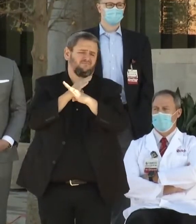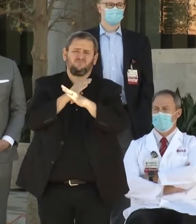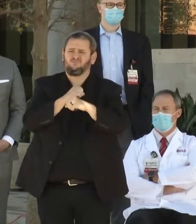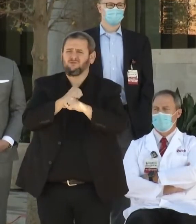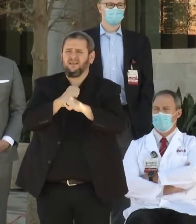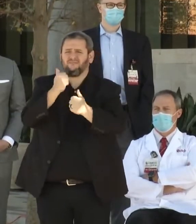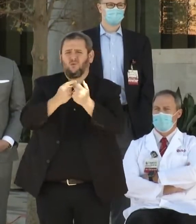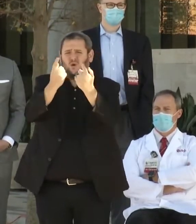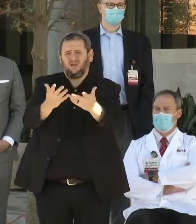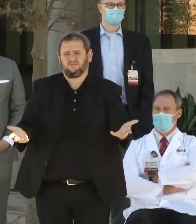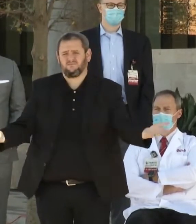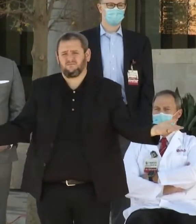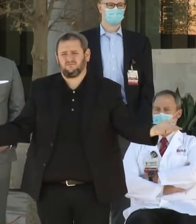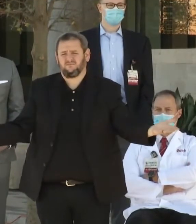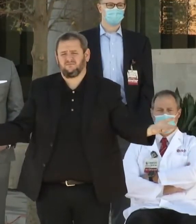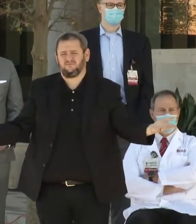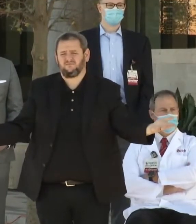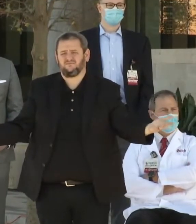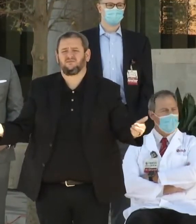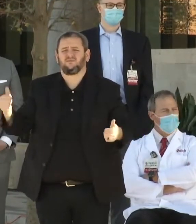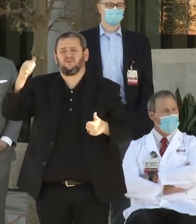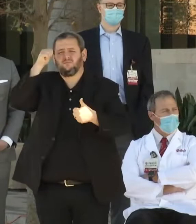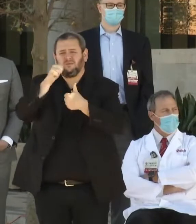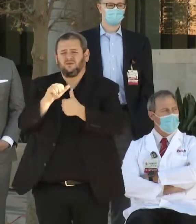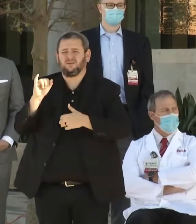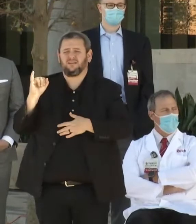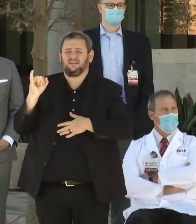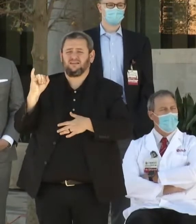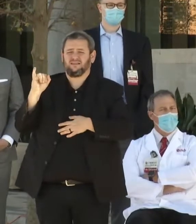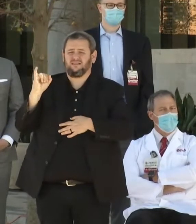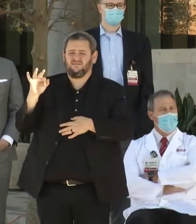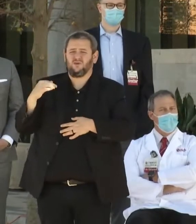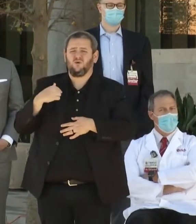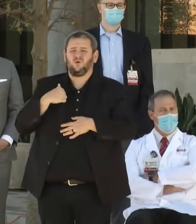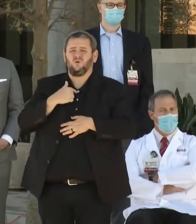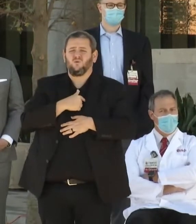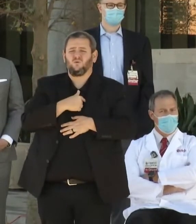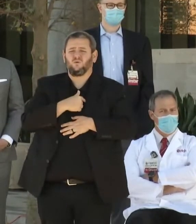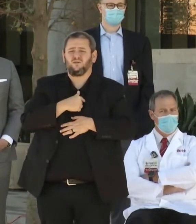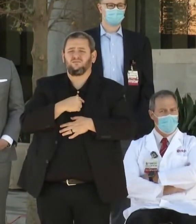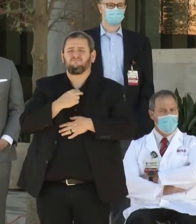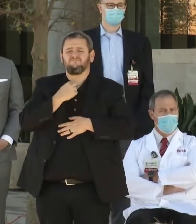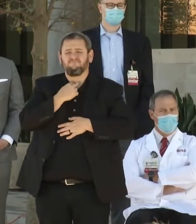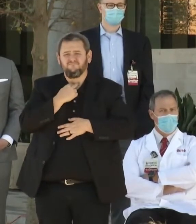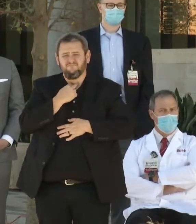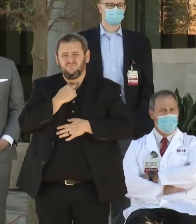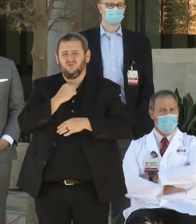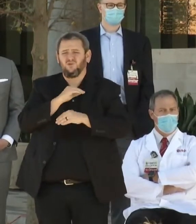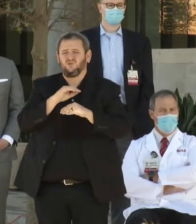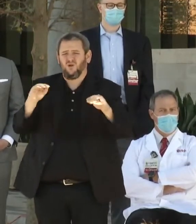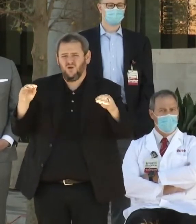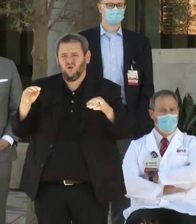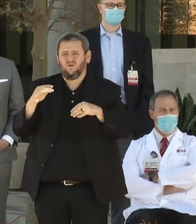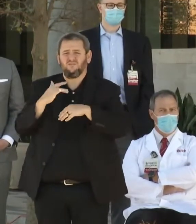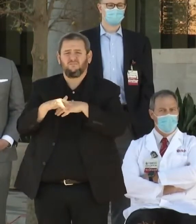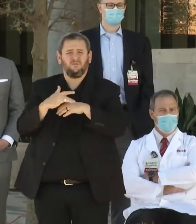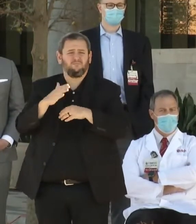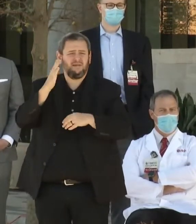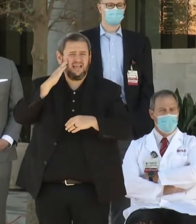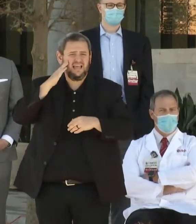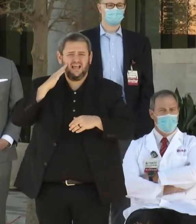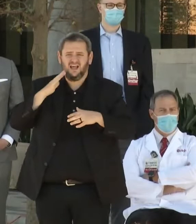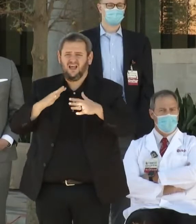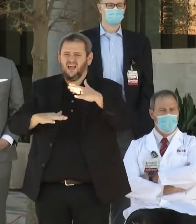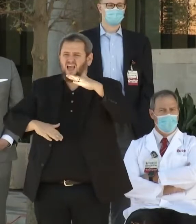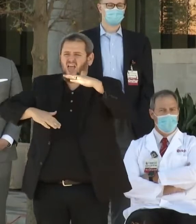Remember, if we need more hospital space, we can always pause elective surgeries in any region.